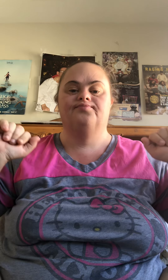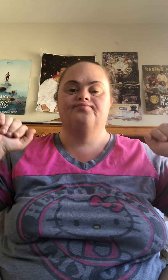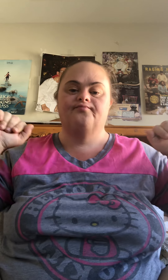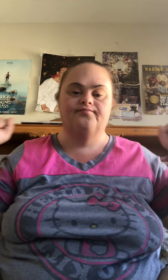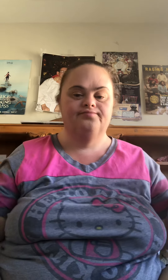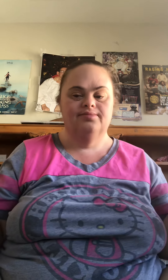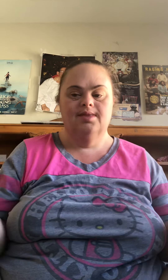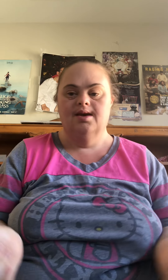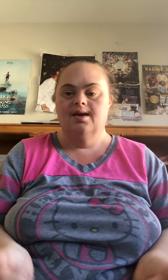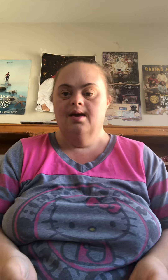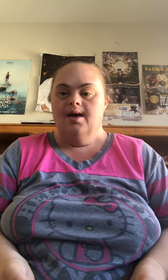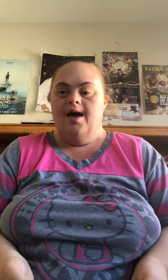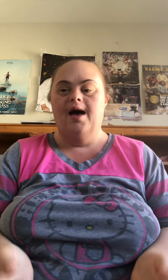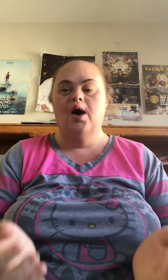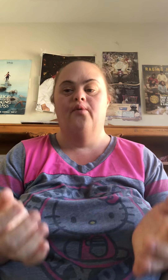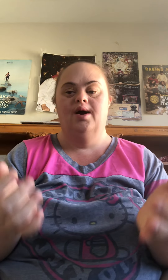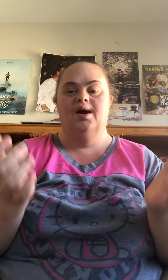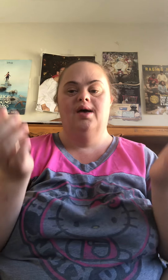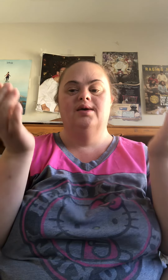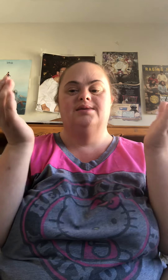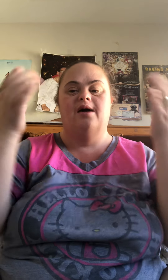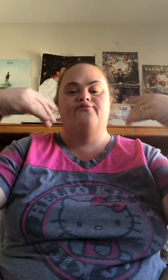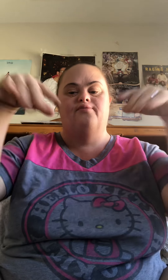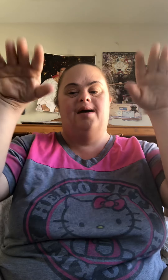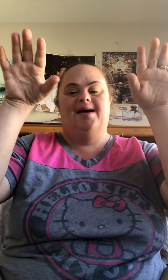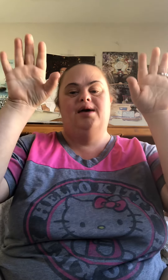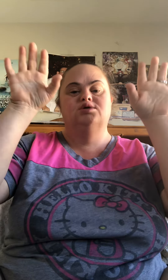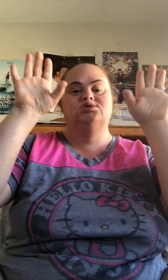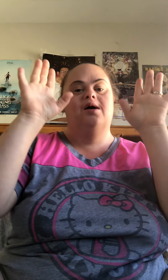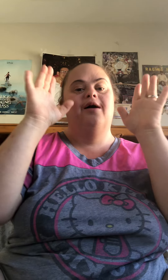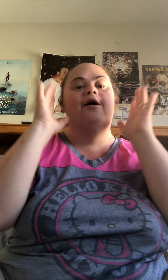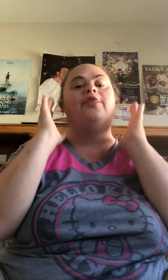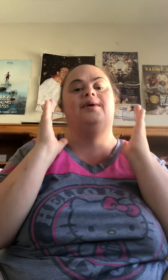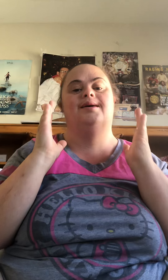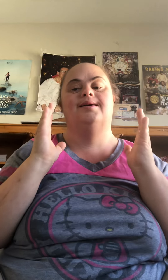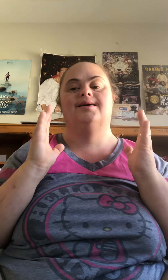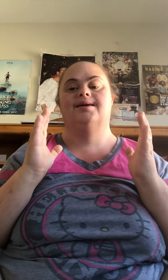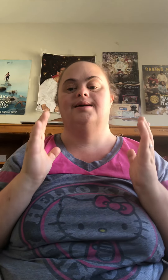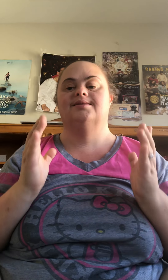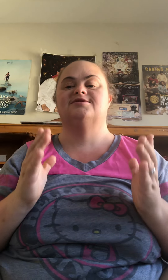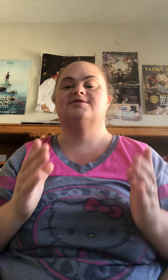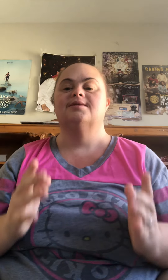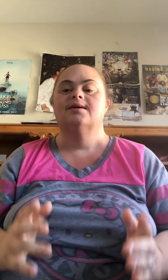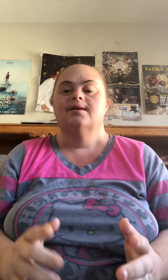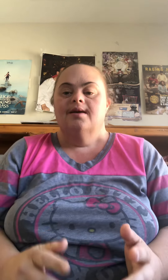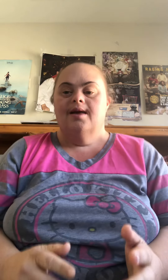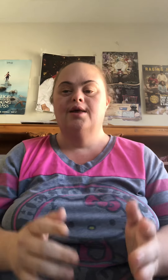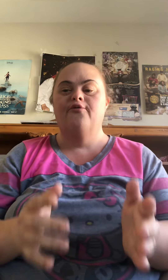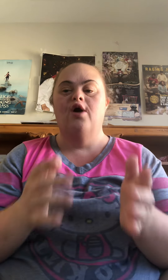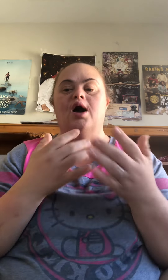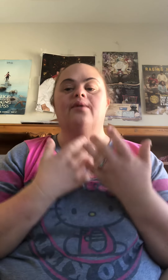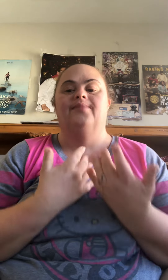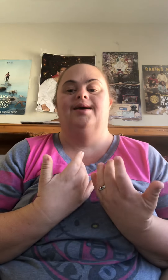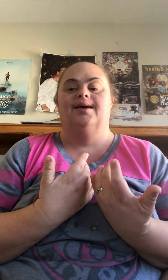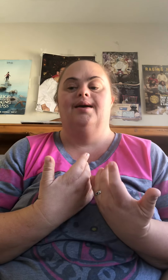A world of fragile things And look for me,